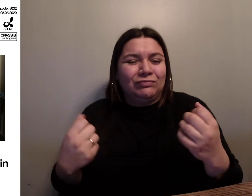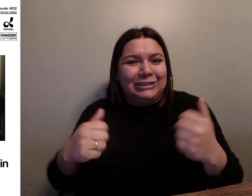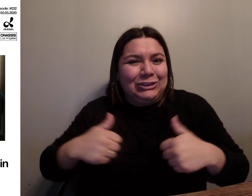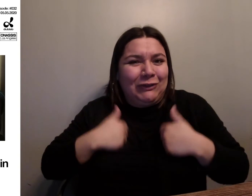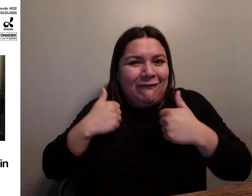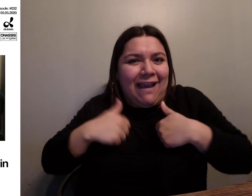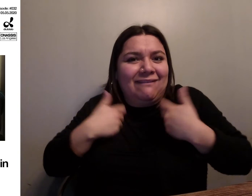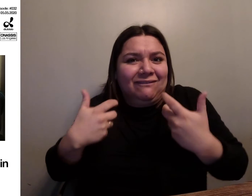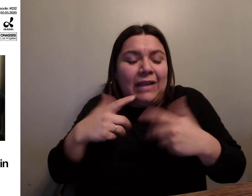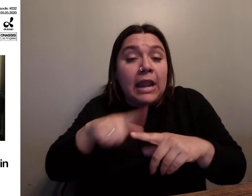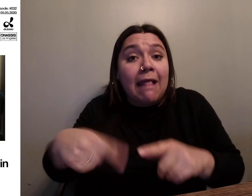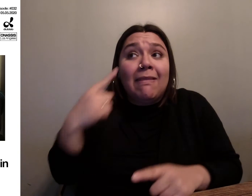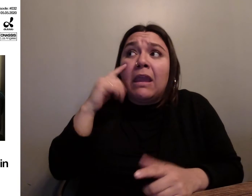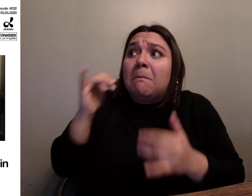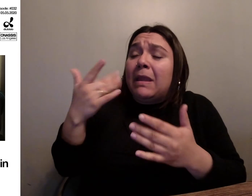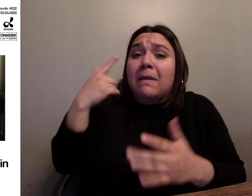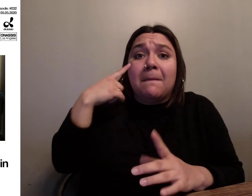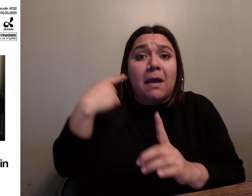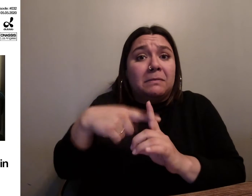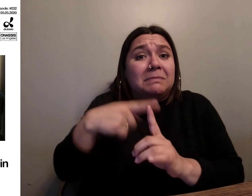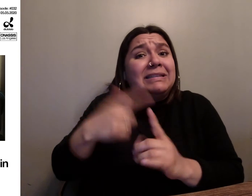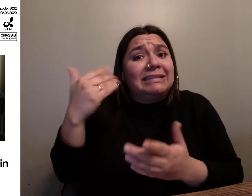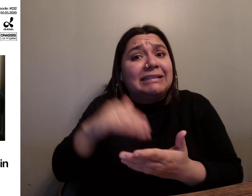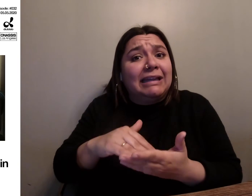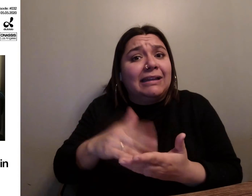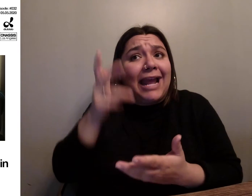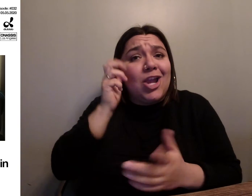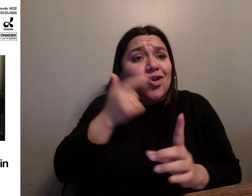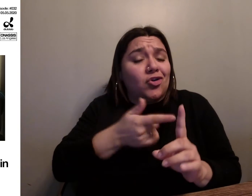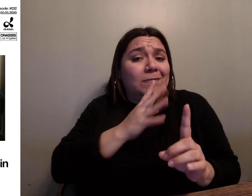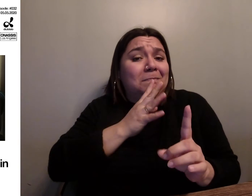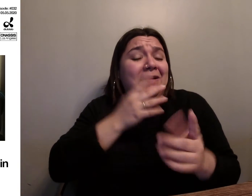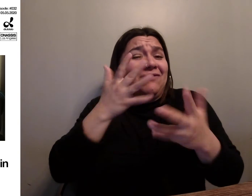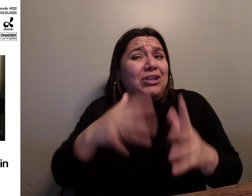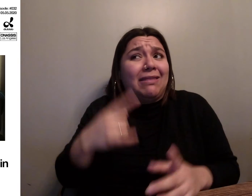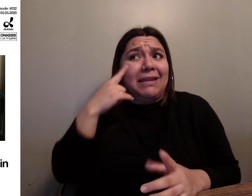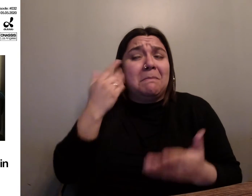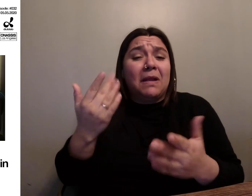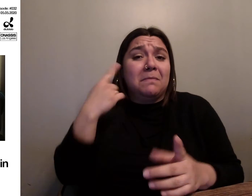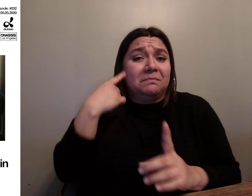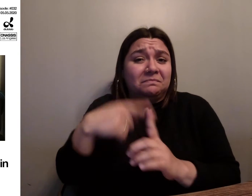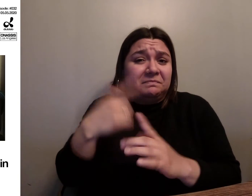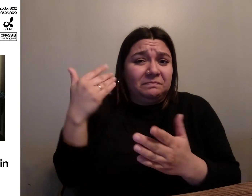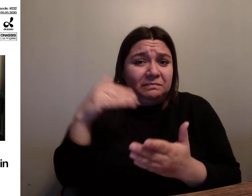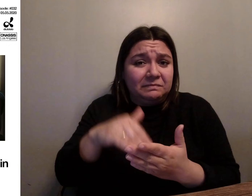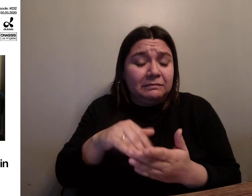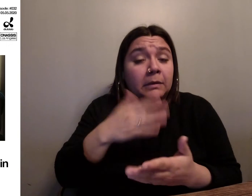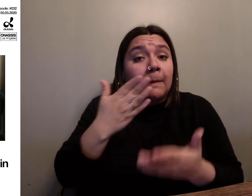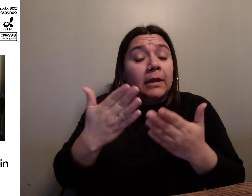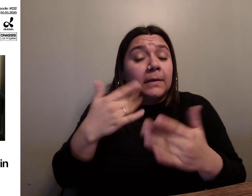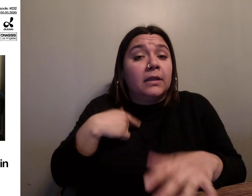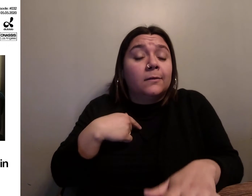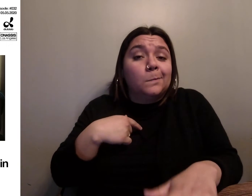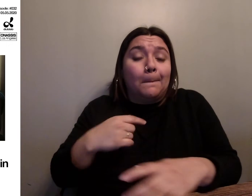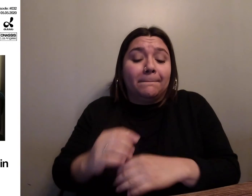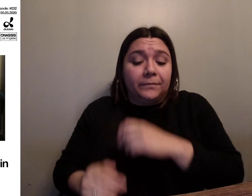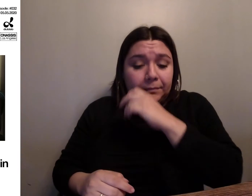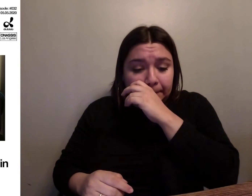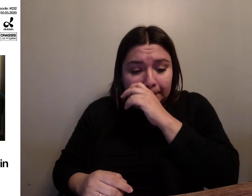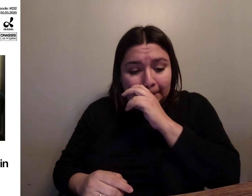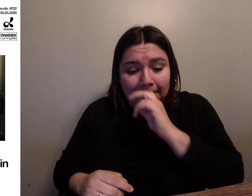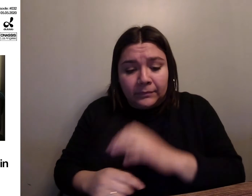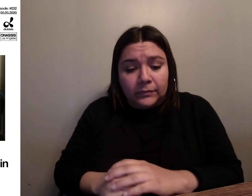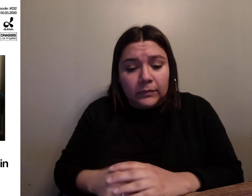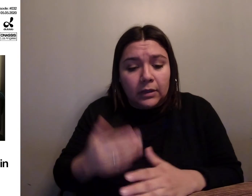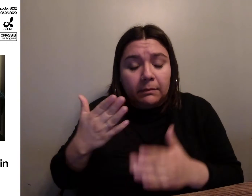reach deep down and get some more enthusiasm going here. And I keep changing all the